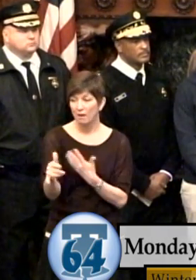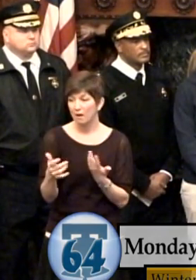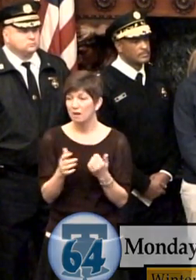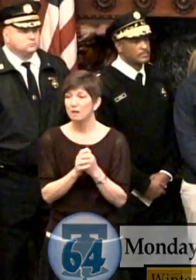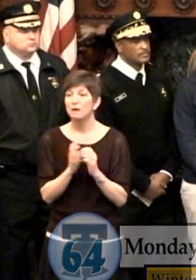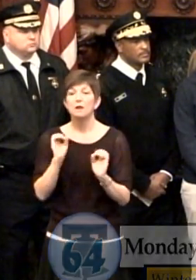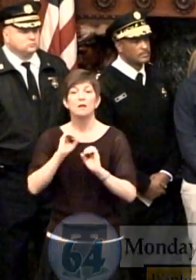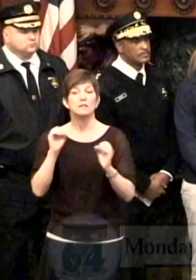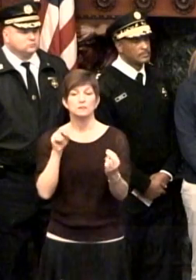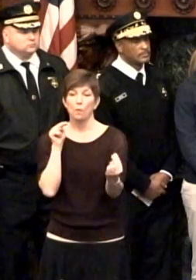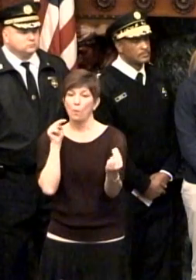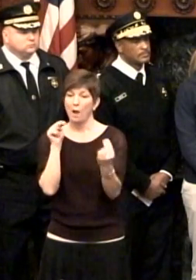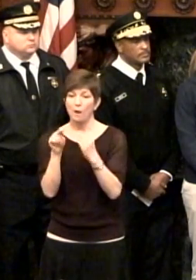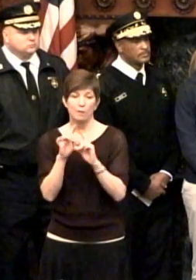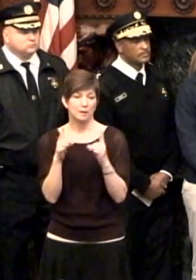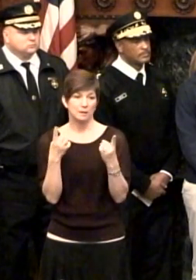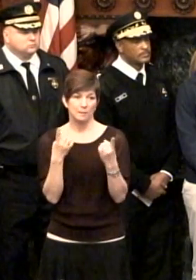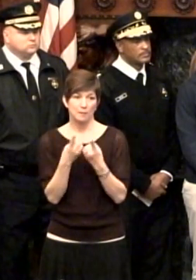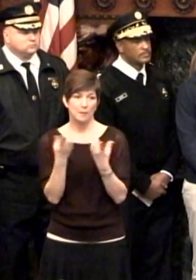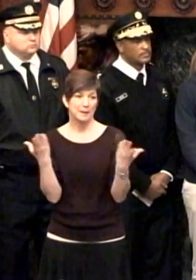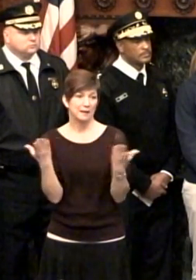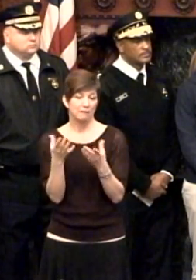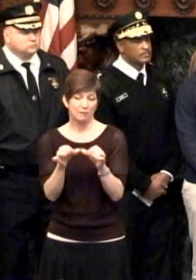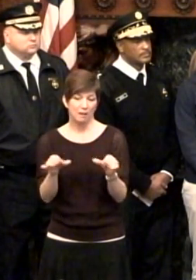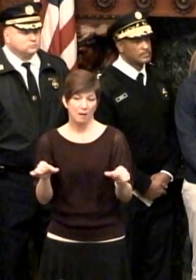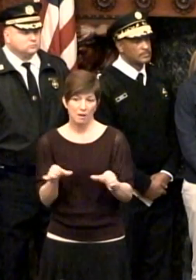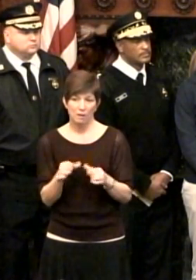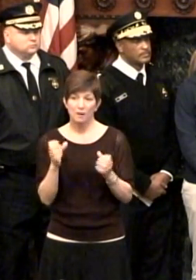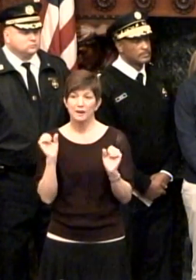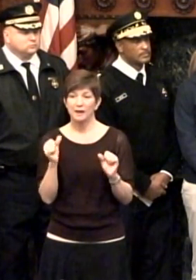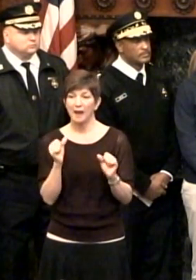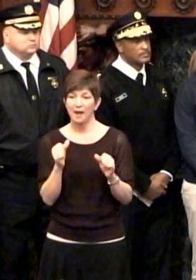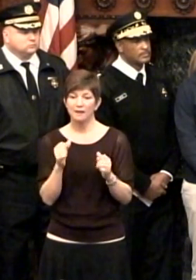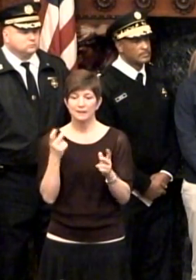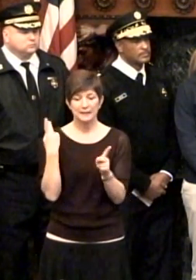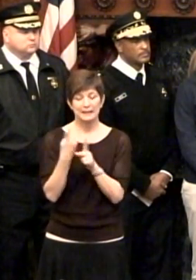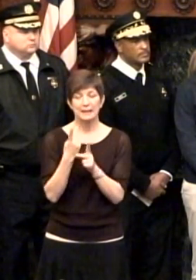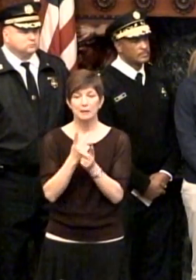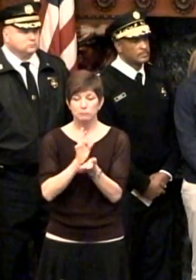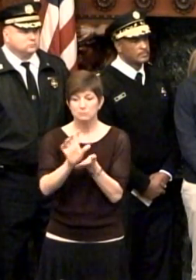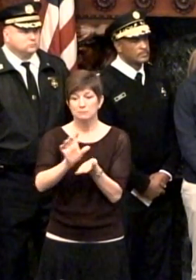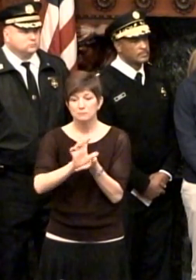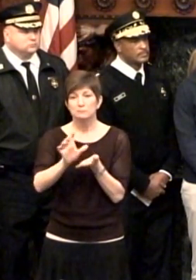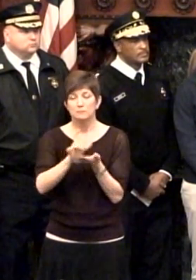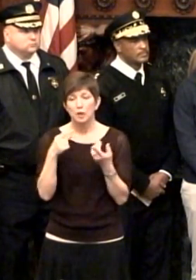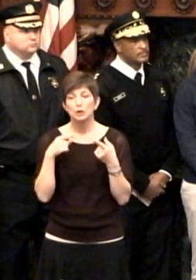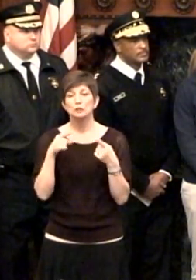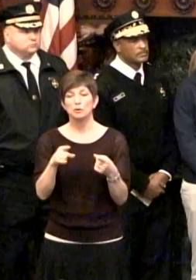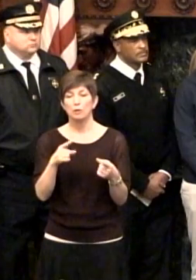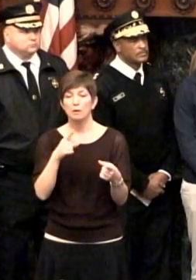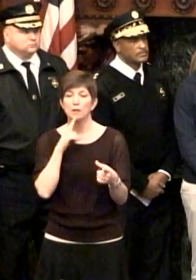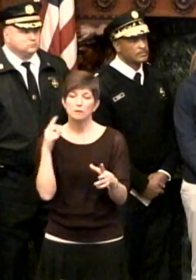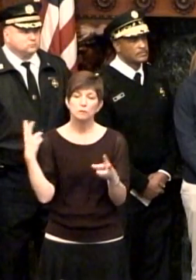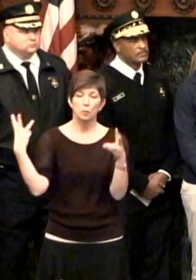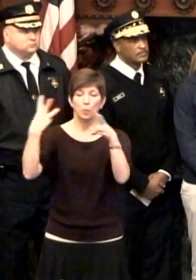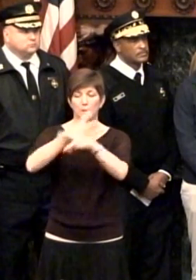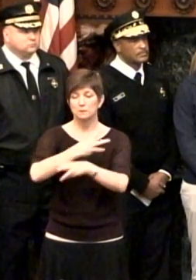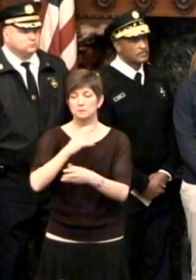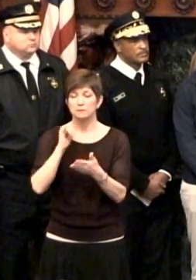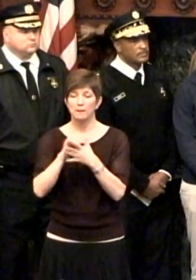is no highway department in the area that can keep roads clear during the height of that type of storm